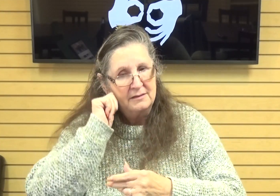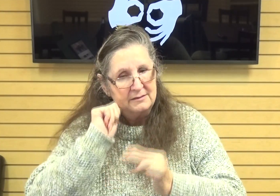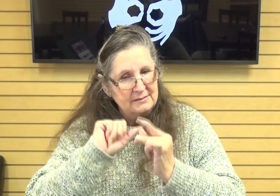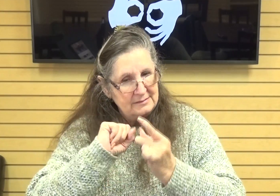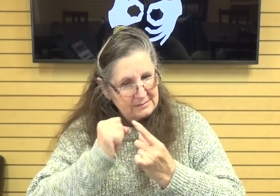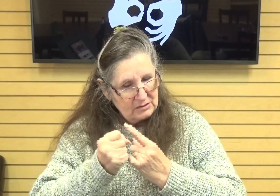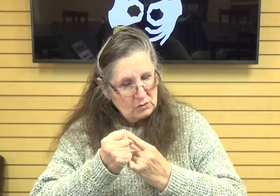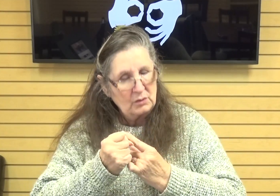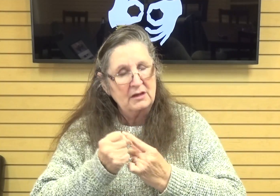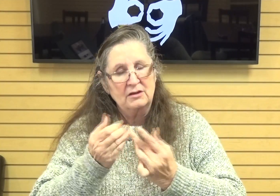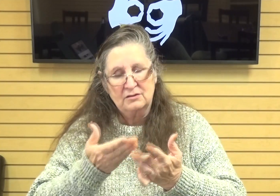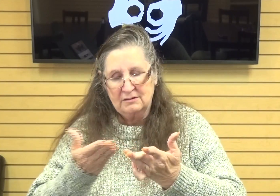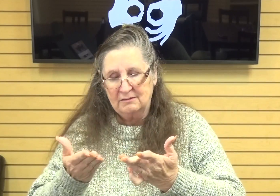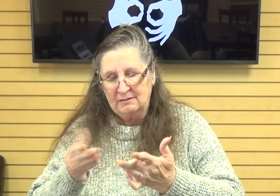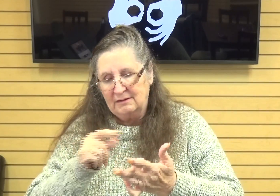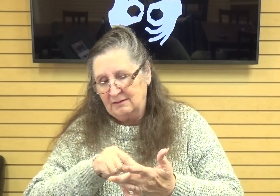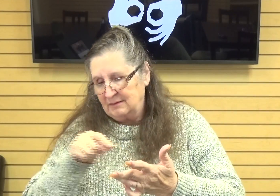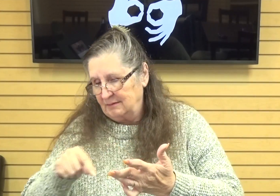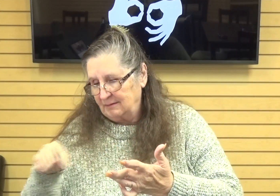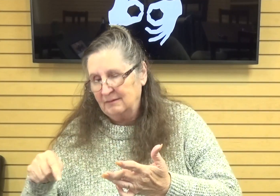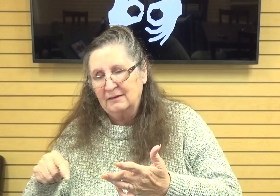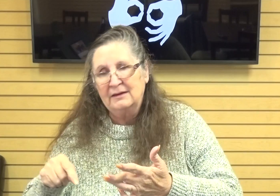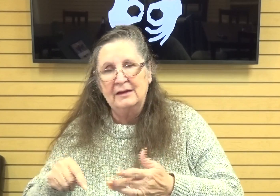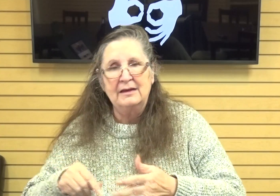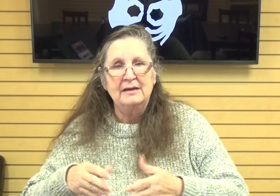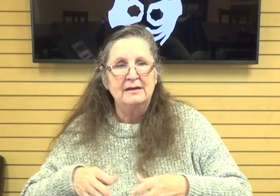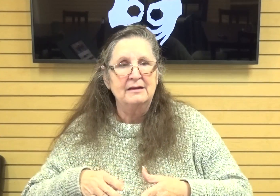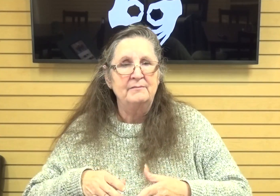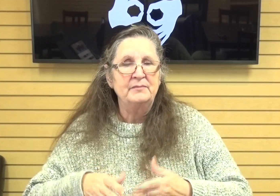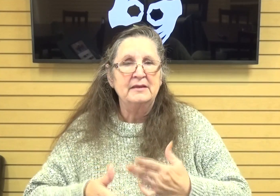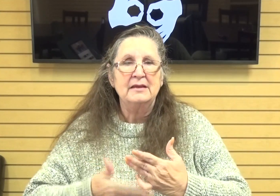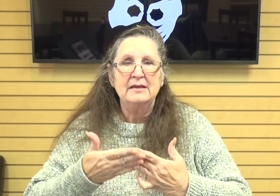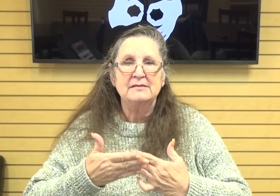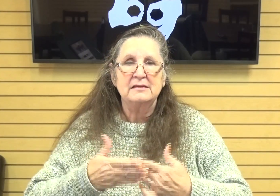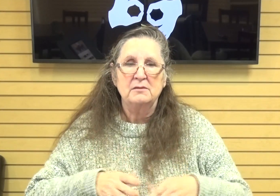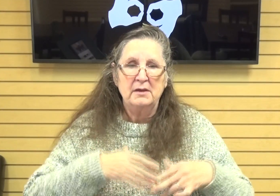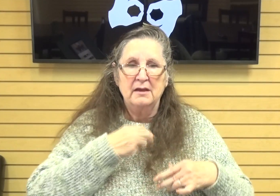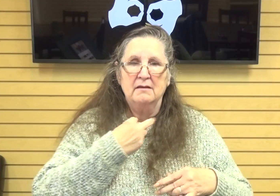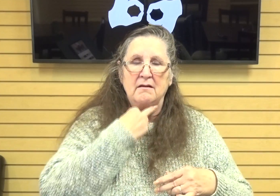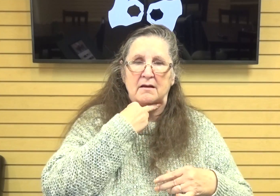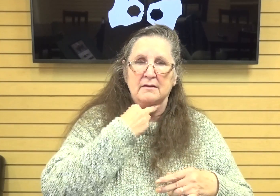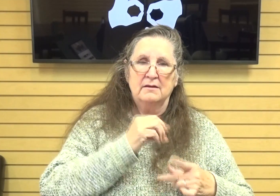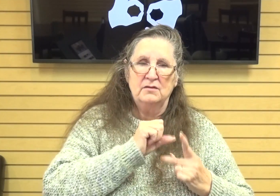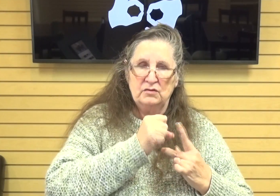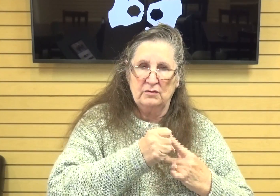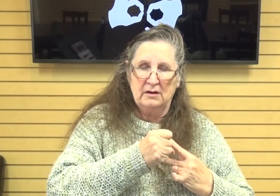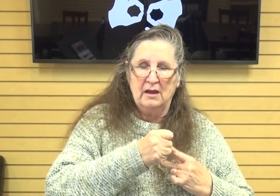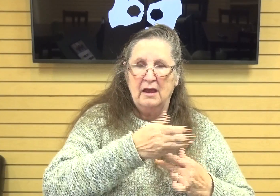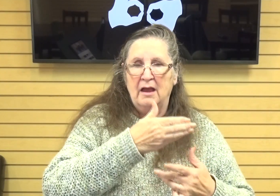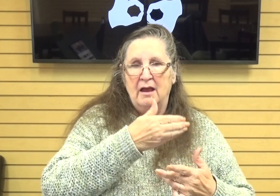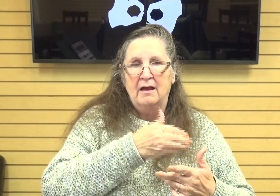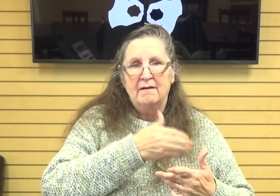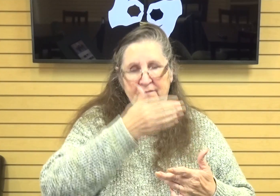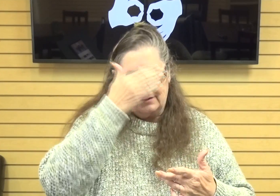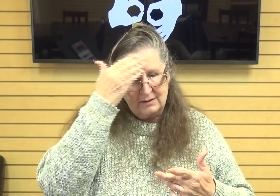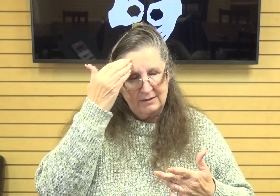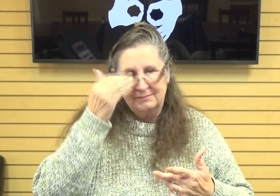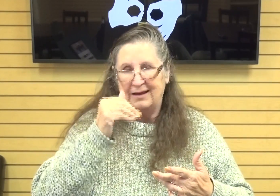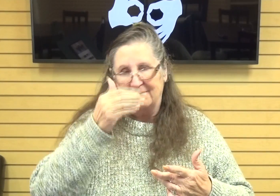and sometimes it's easy to get caught up in the circumstance and forget not that we forget who the creator